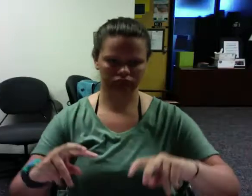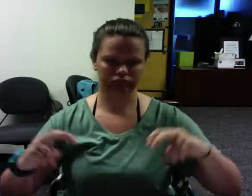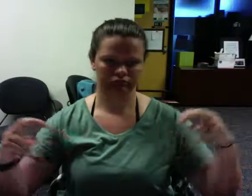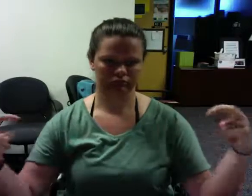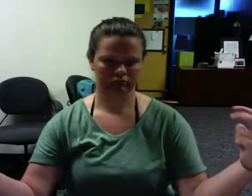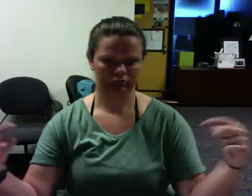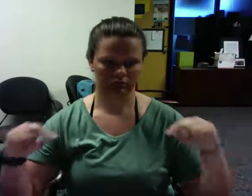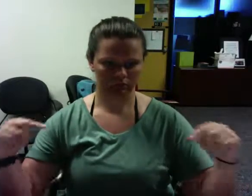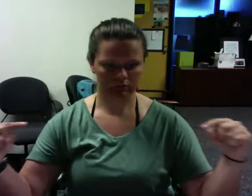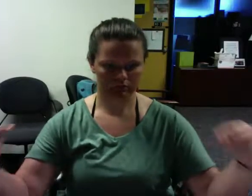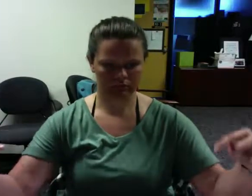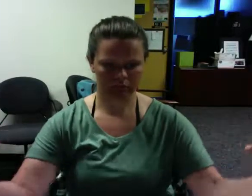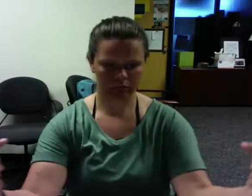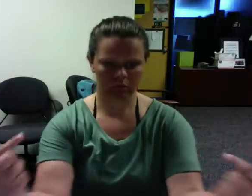cannons pointed down at the city.